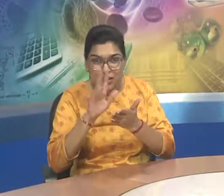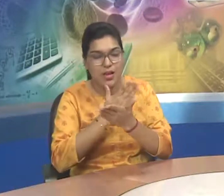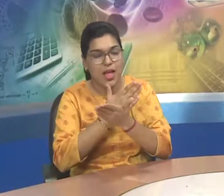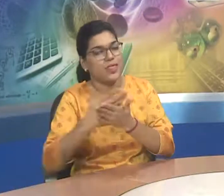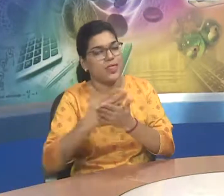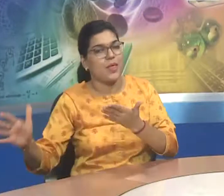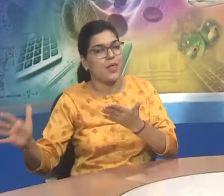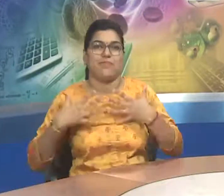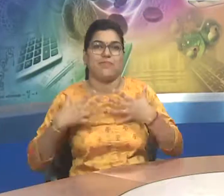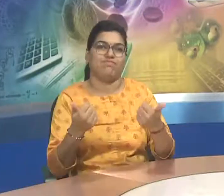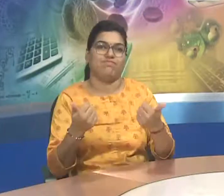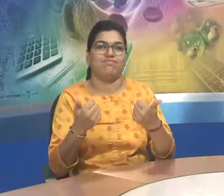discharged